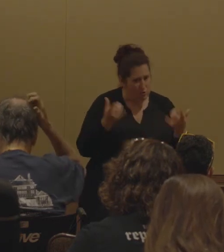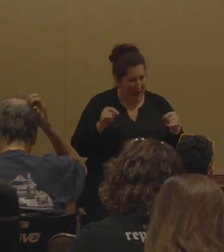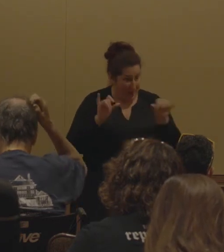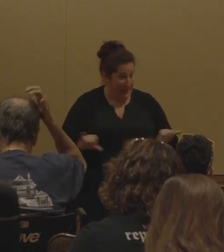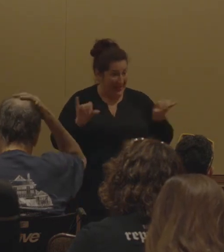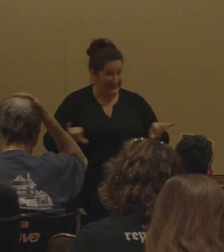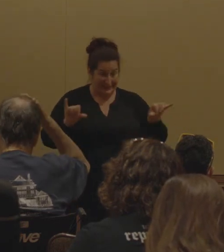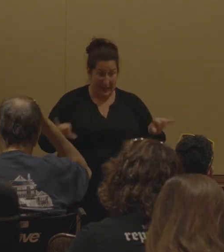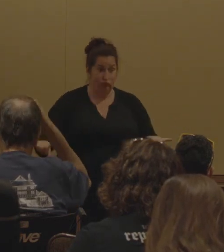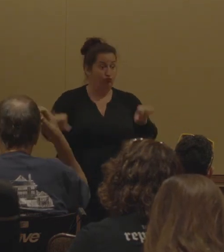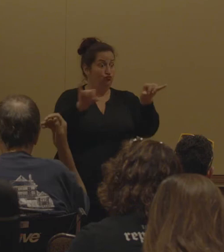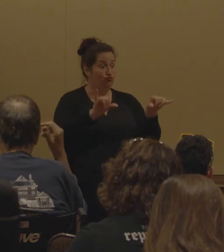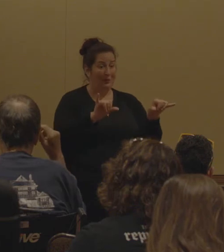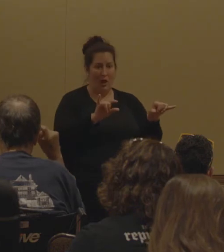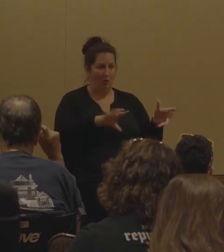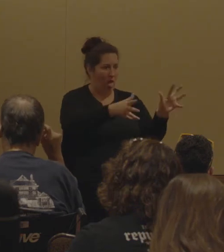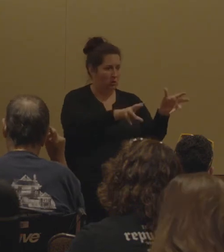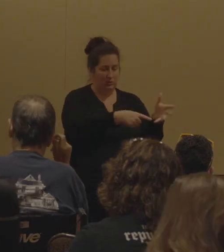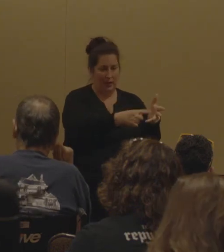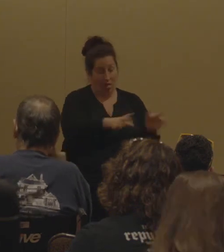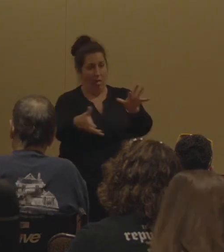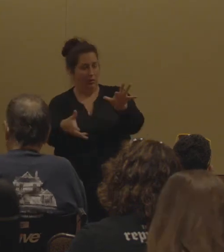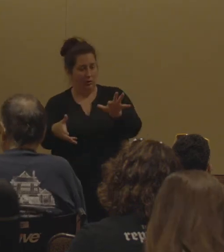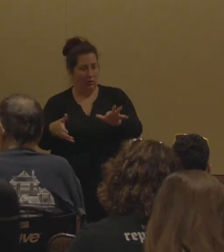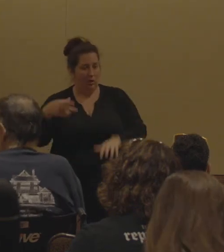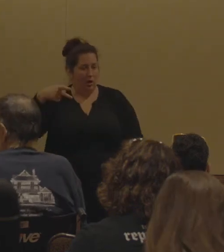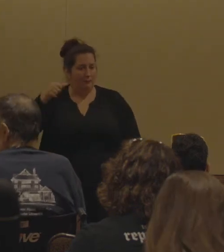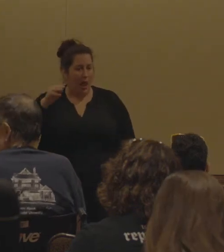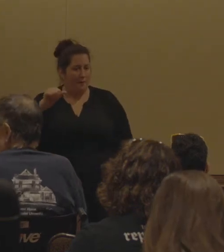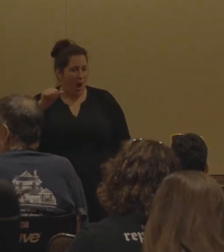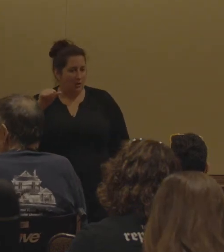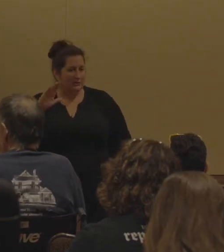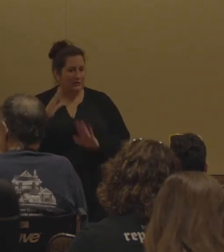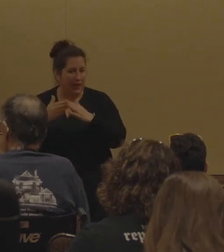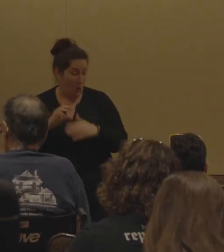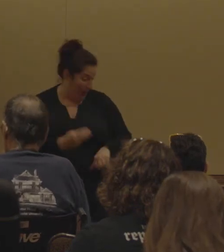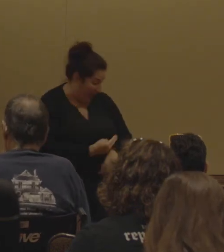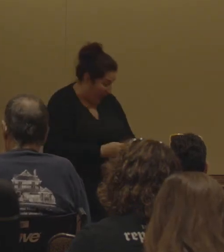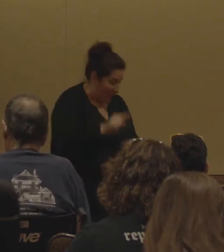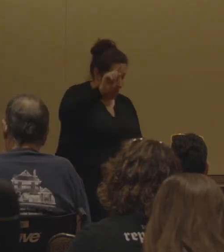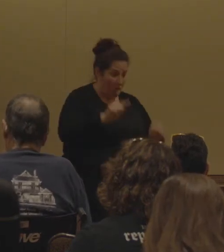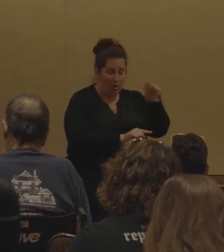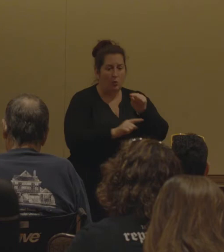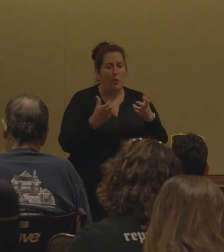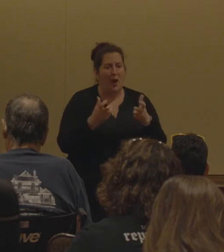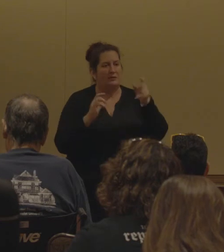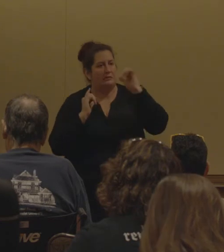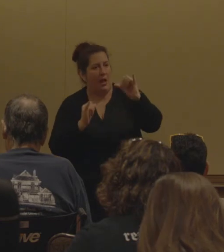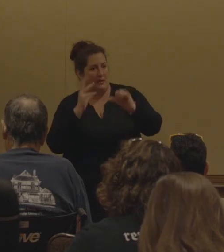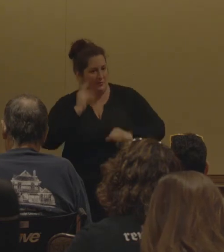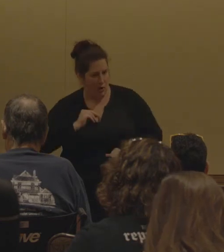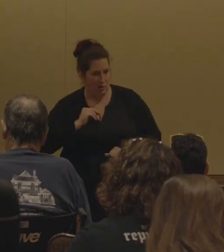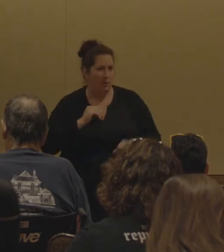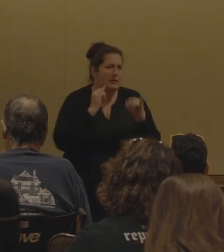work on, is that consistent. Whether you're in, you know, Panama City or if you're down in Miami, we want that experience to be similar, although it